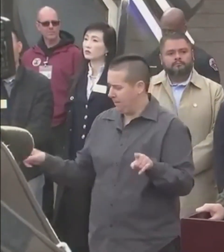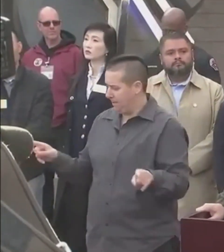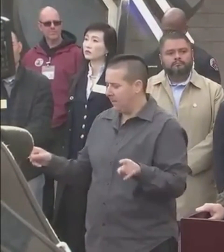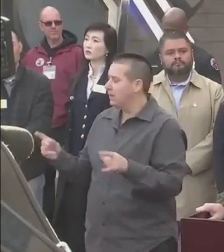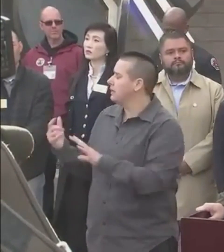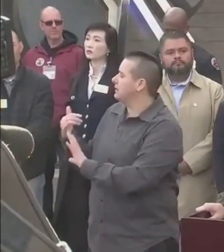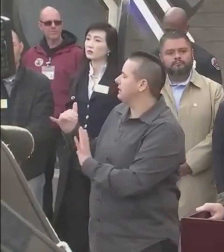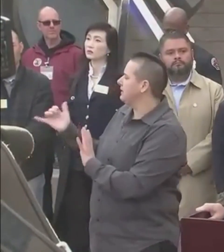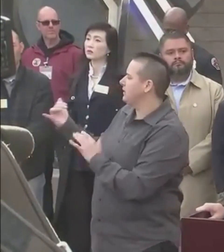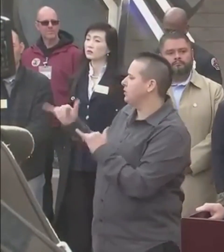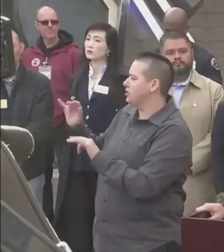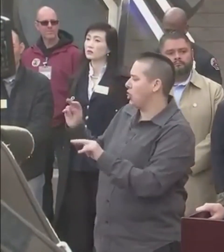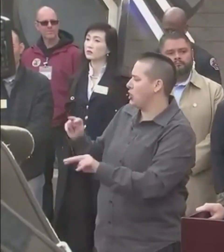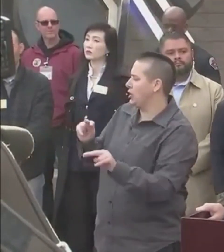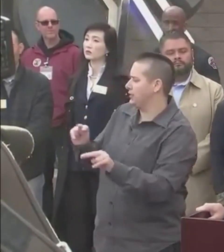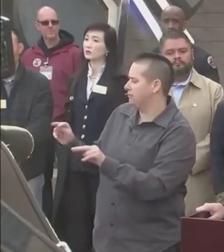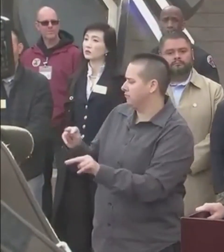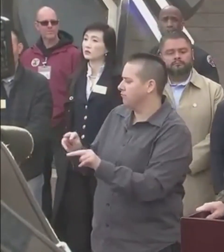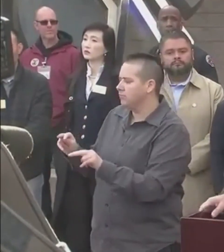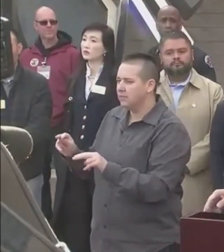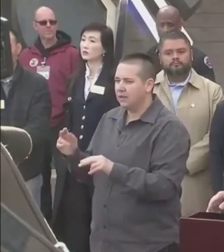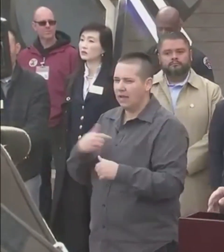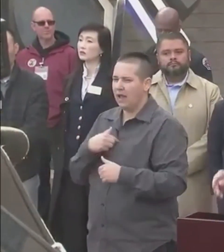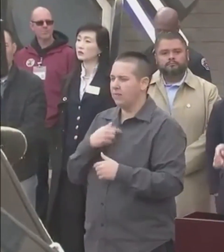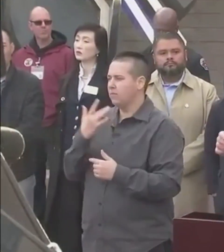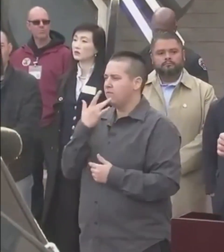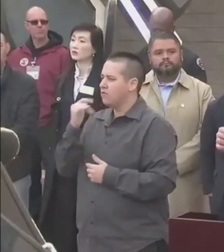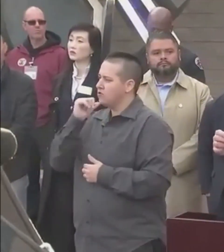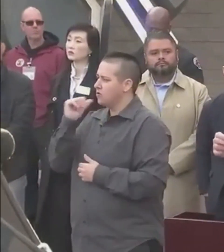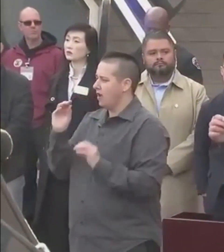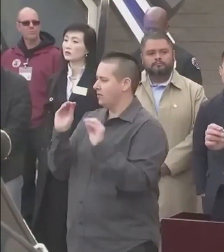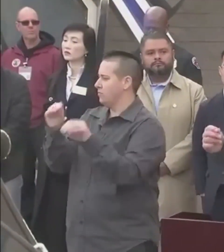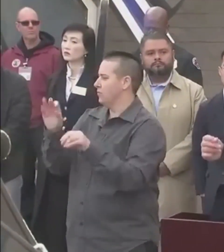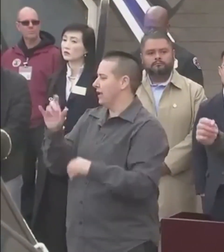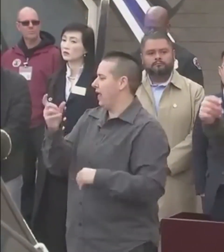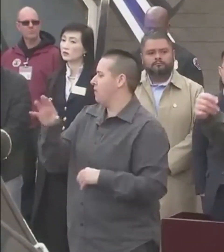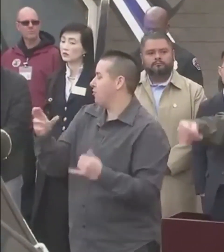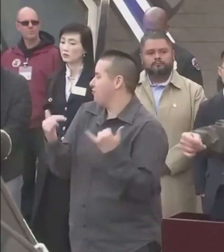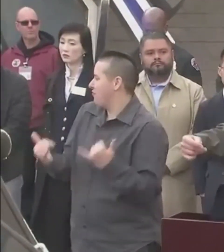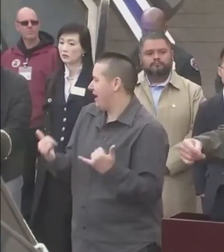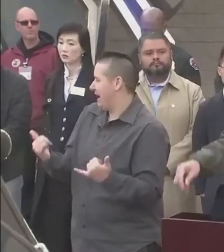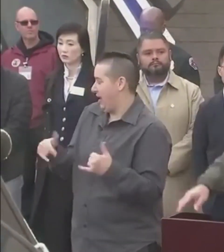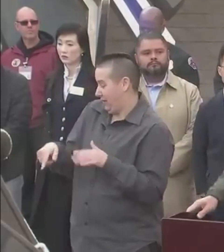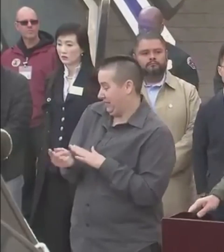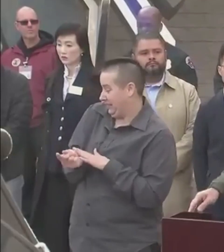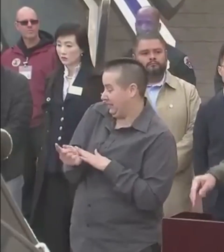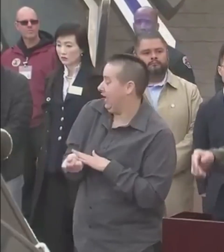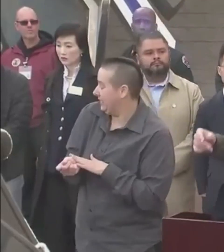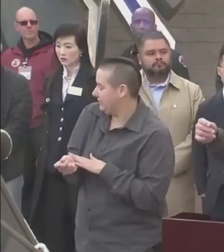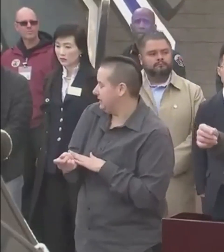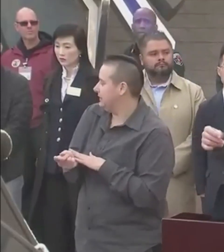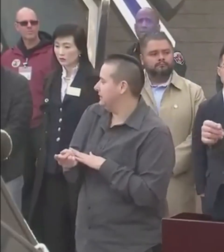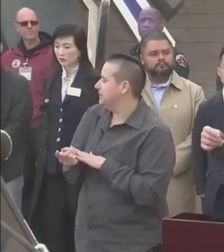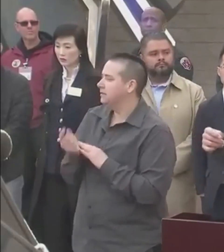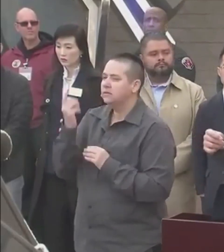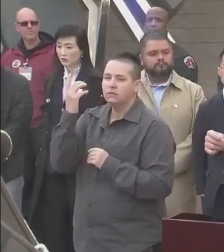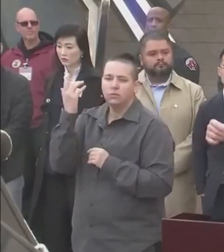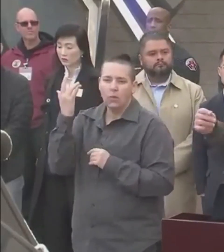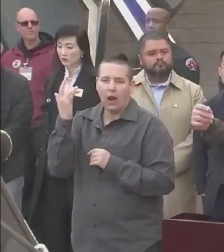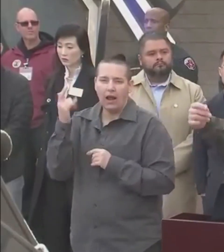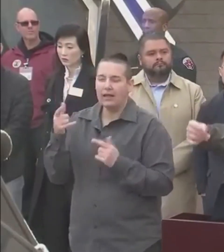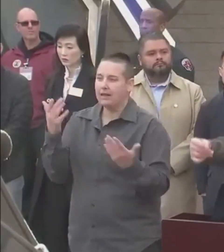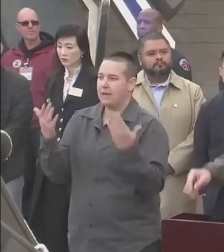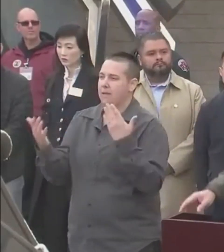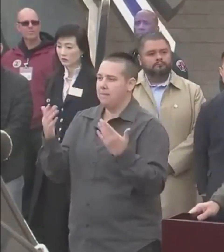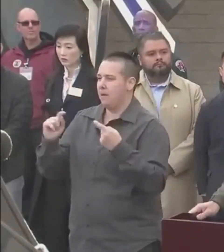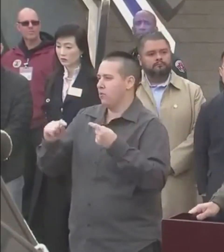of Monterey Park, and most profound sympathies to the families and companions who lost friends and family in another unfortunate and silly shooting.